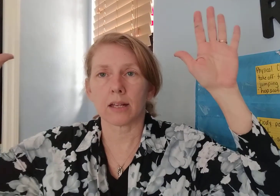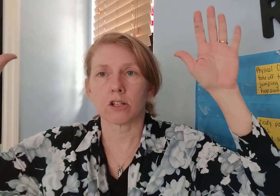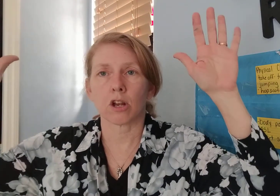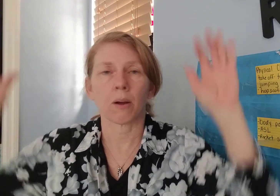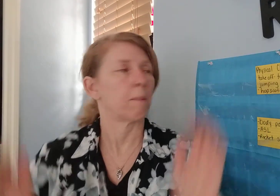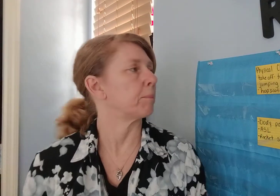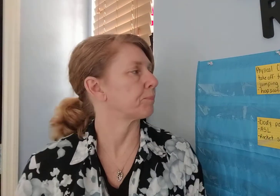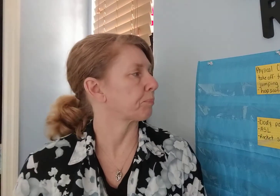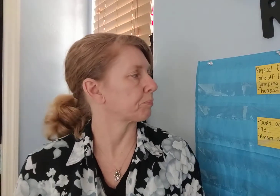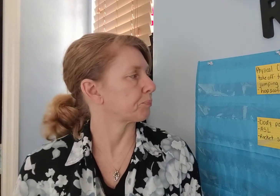cage.